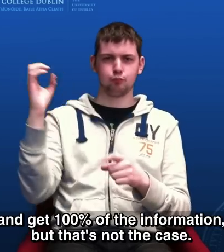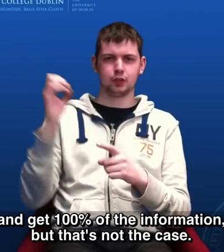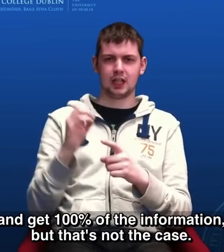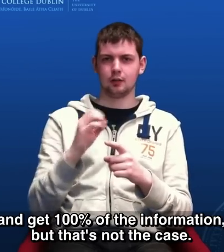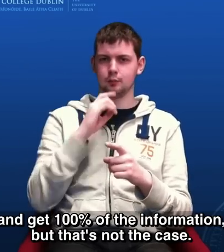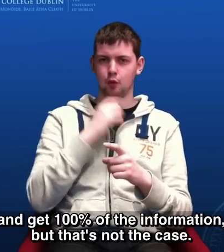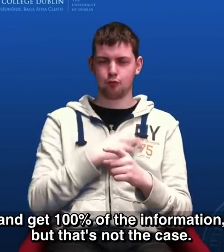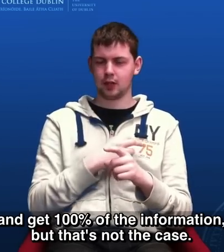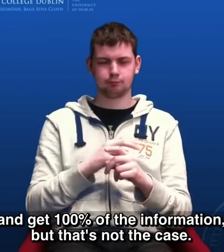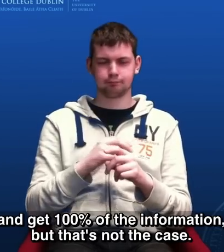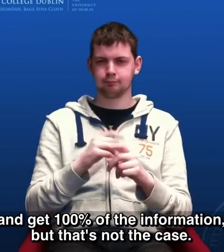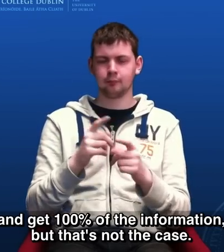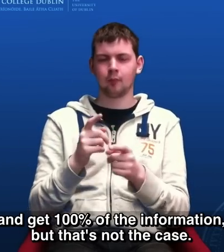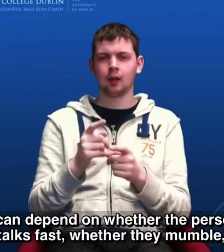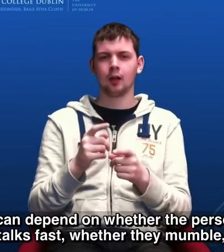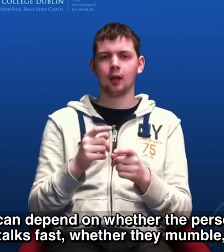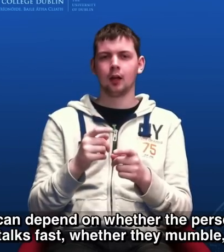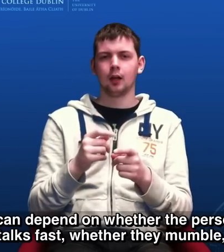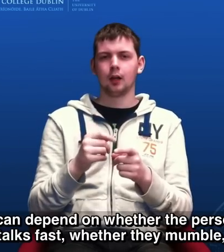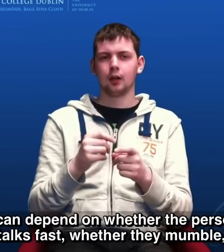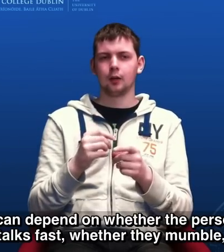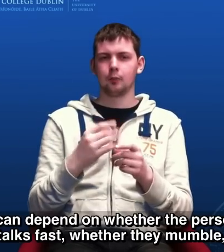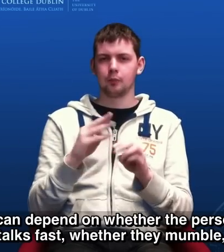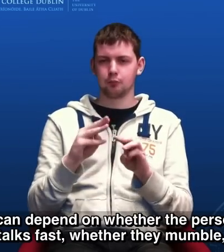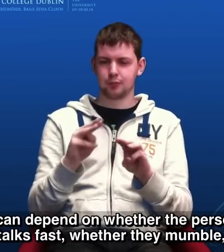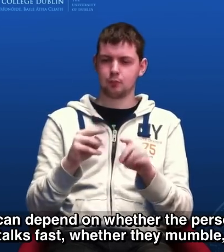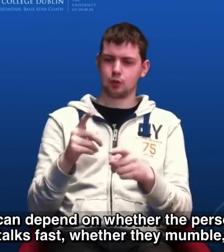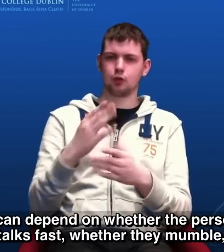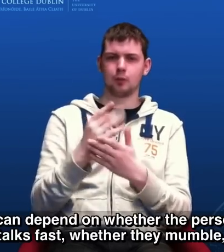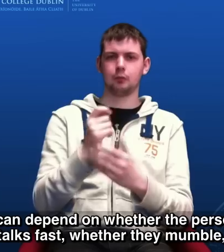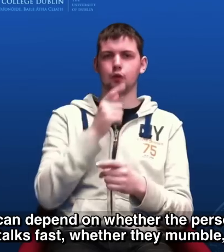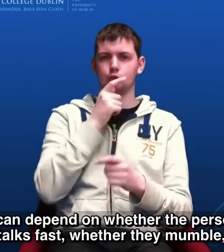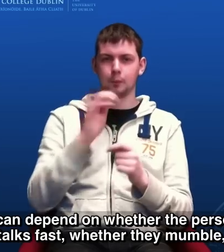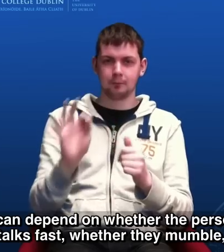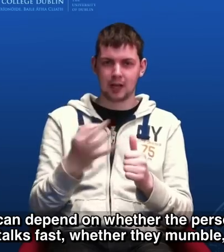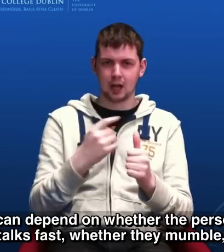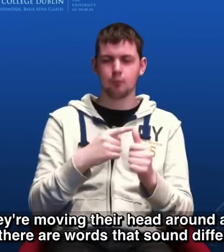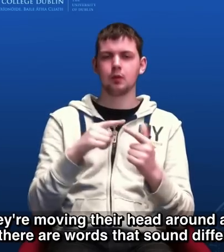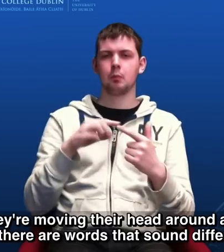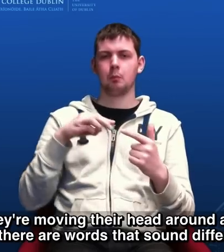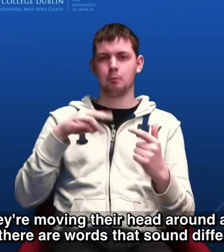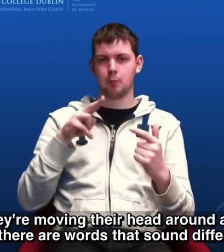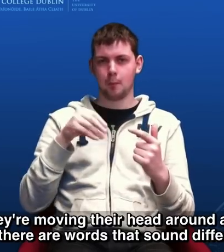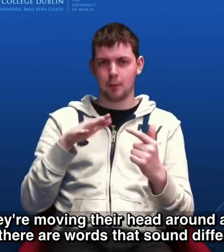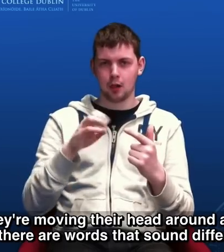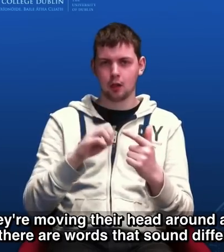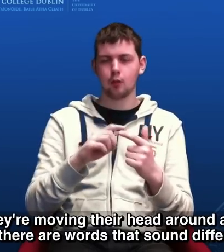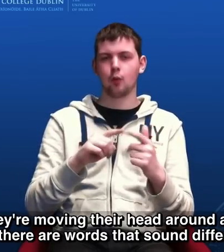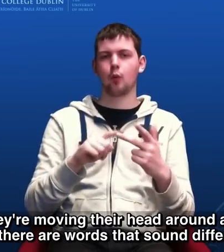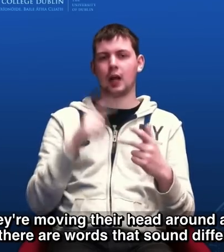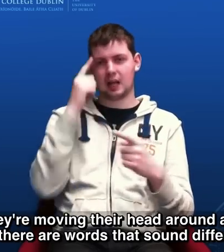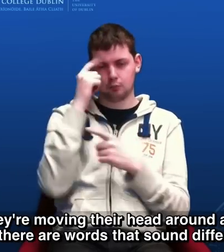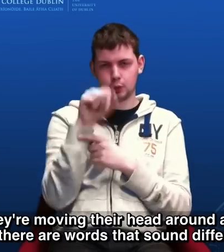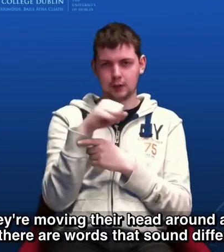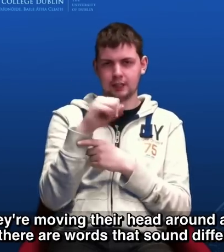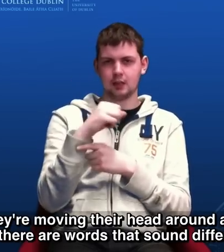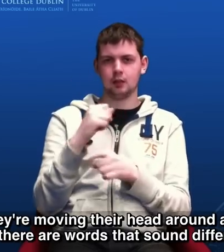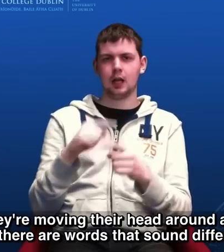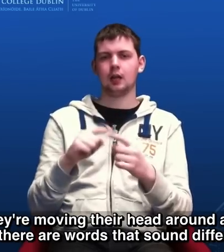But that's not the case. It can depend on whether the person talks fast, if they mumble, if they're moving their head around an awful lot. And there